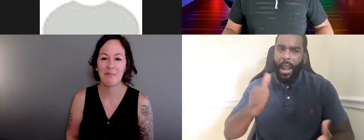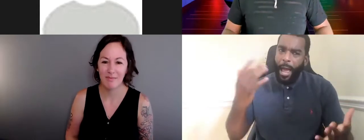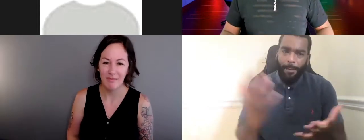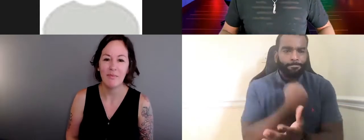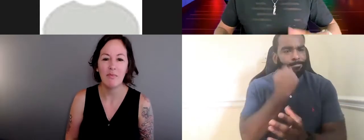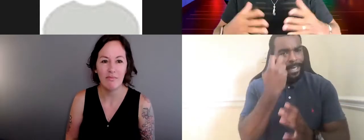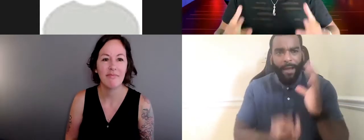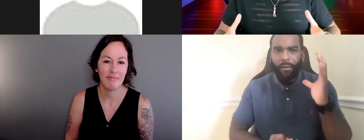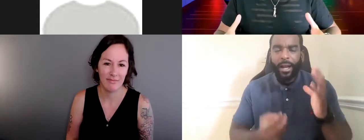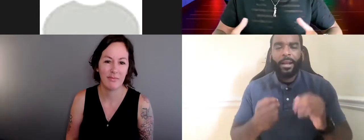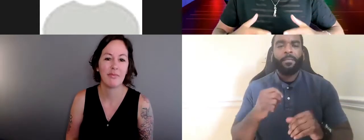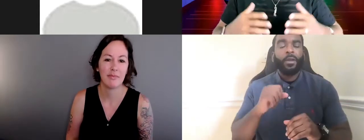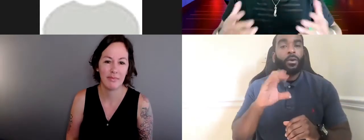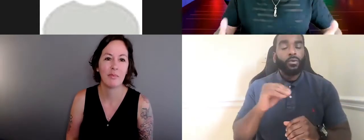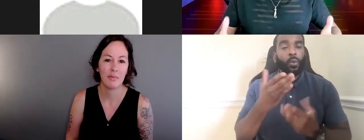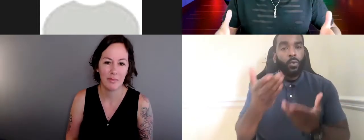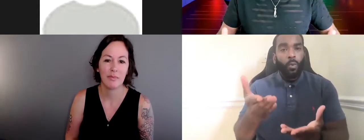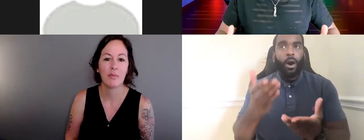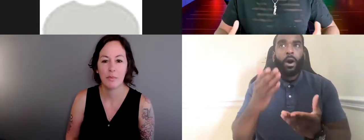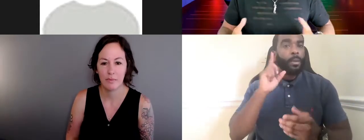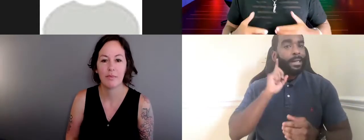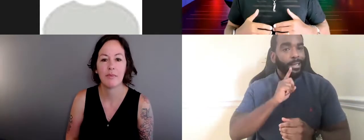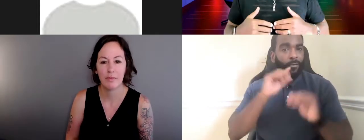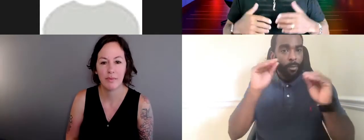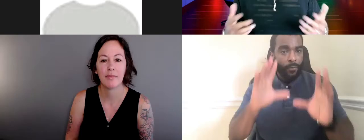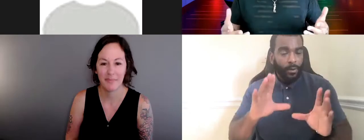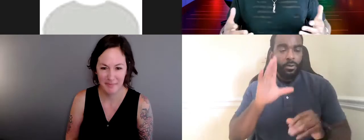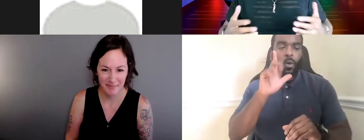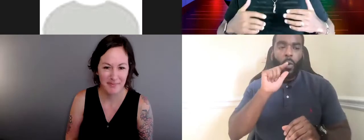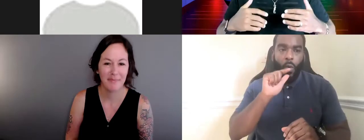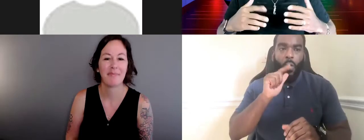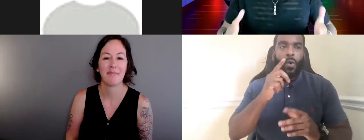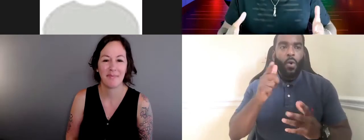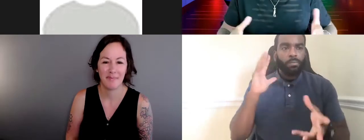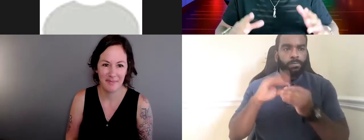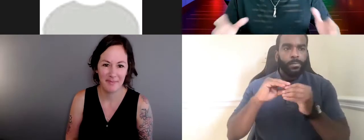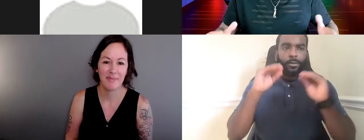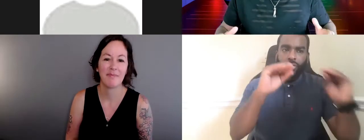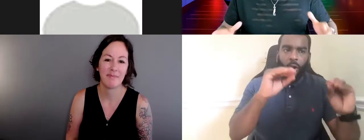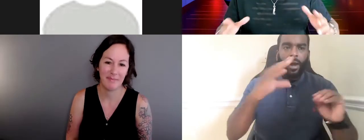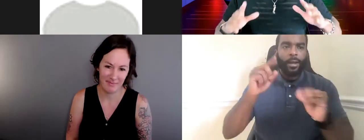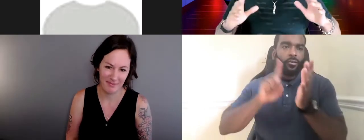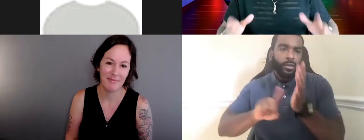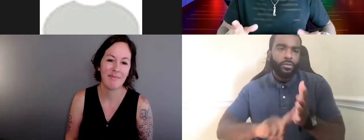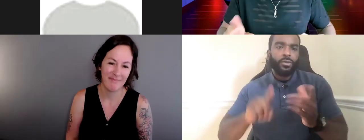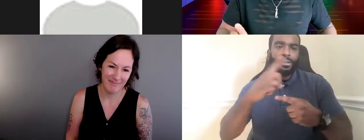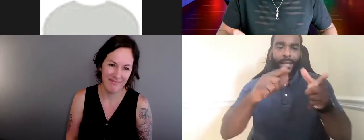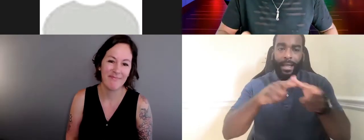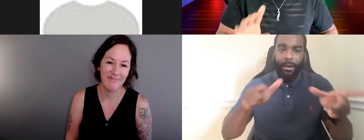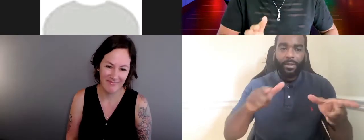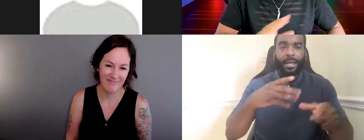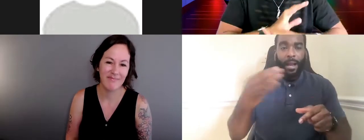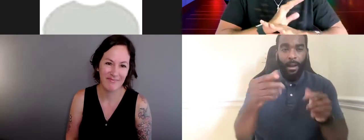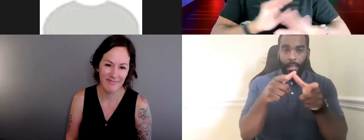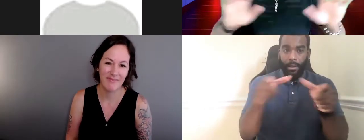it. You are a deaf professor who's taught and researched sign language and